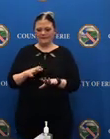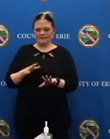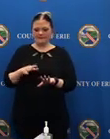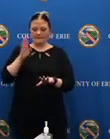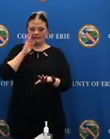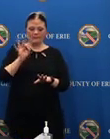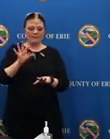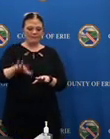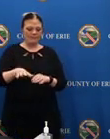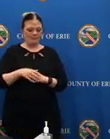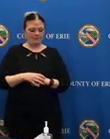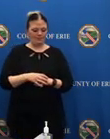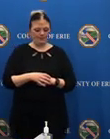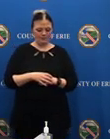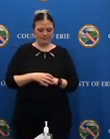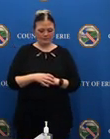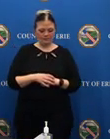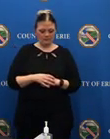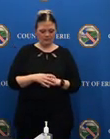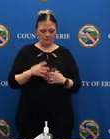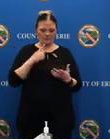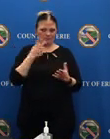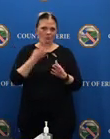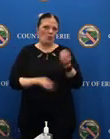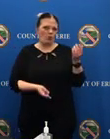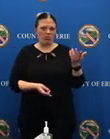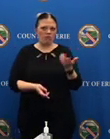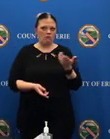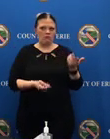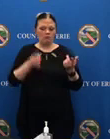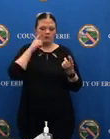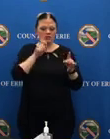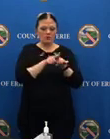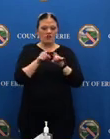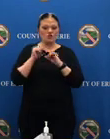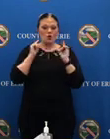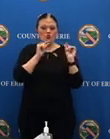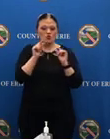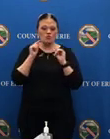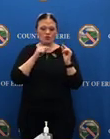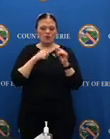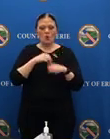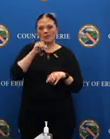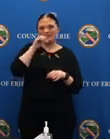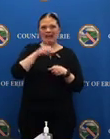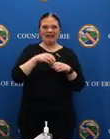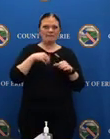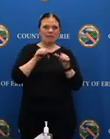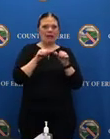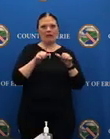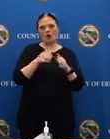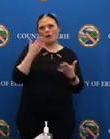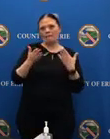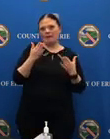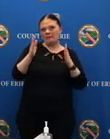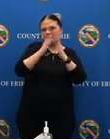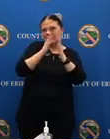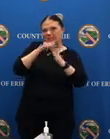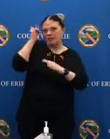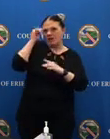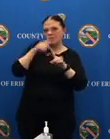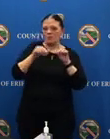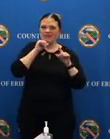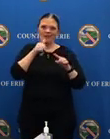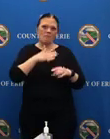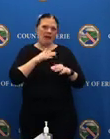that it's kind of both, because there were also rumors that, well, it's not in my area. It may be in the city of Buffalo, but it's not in